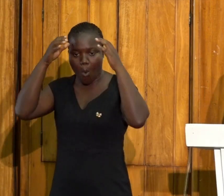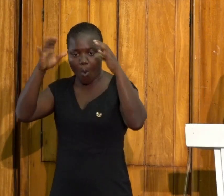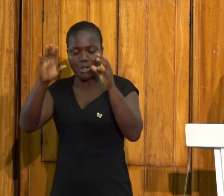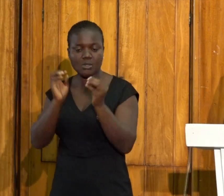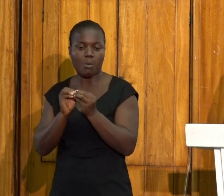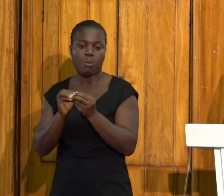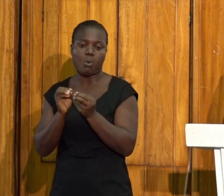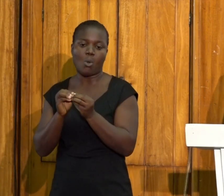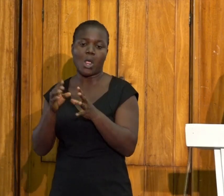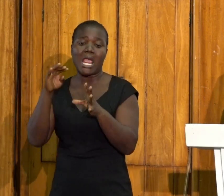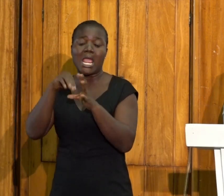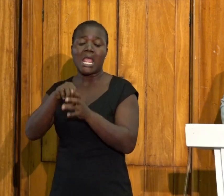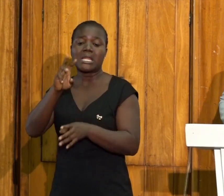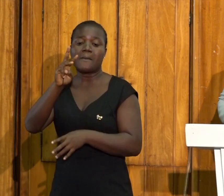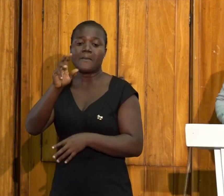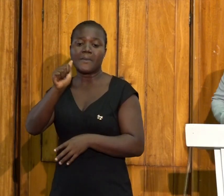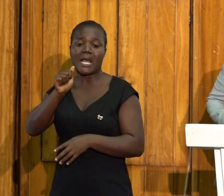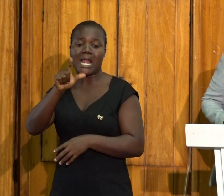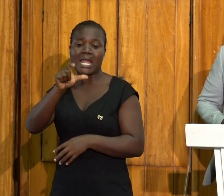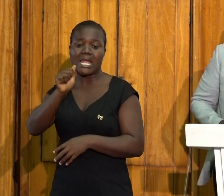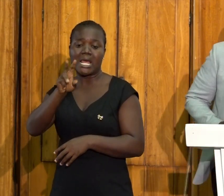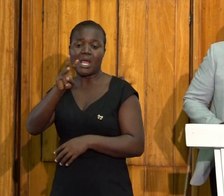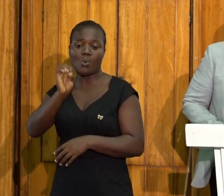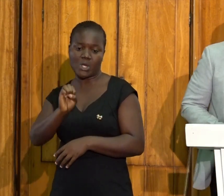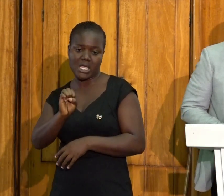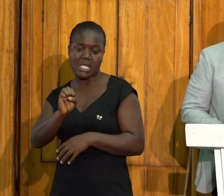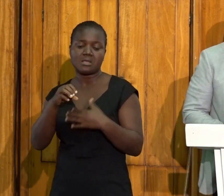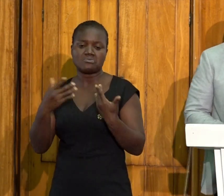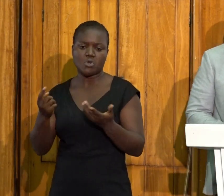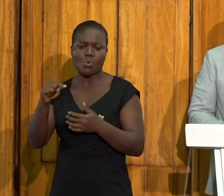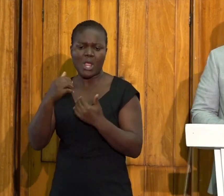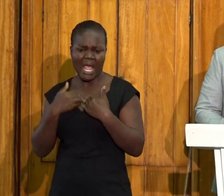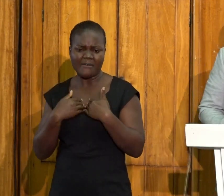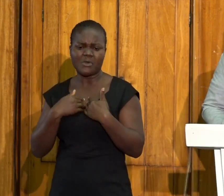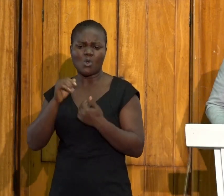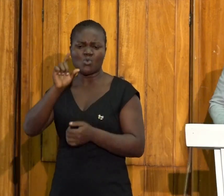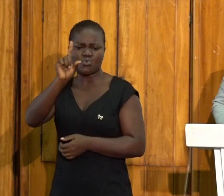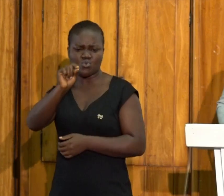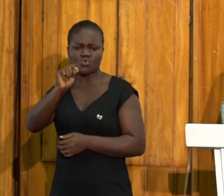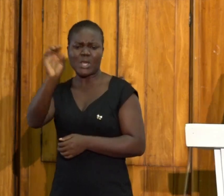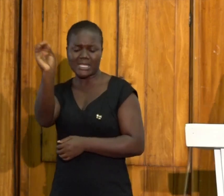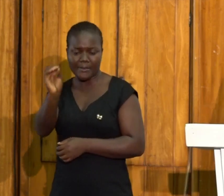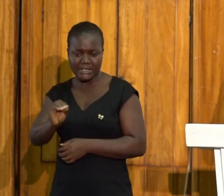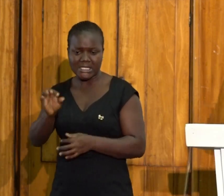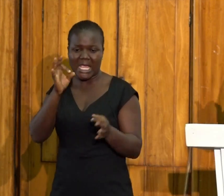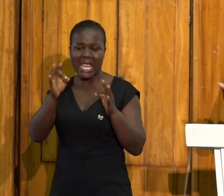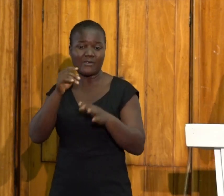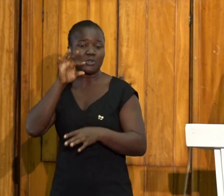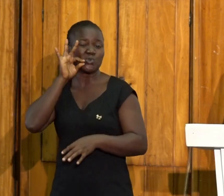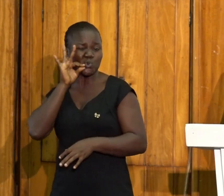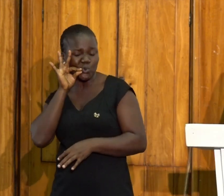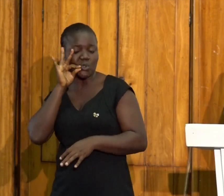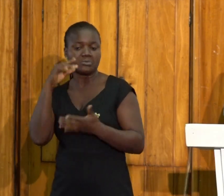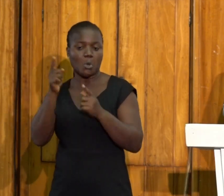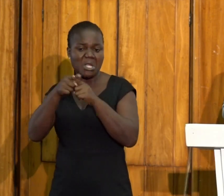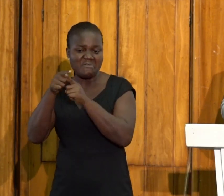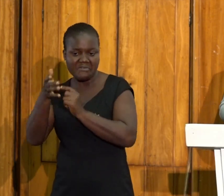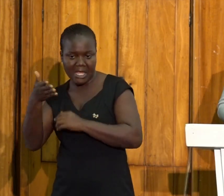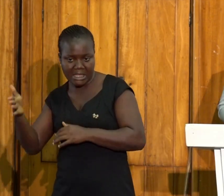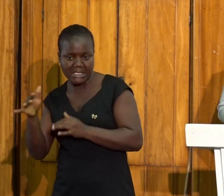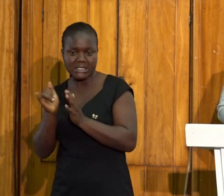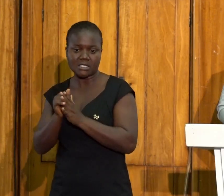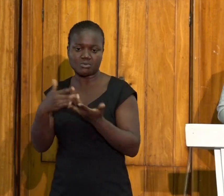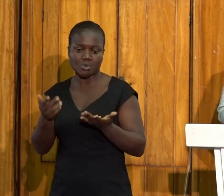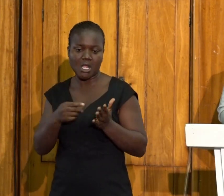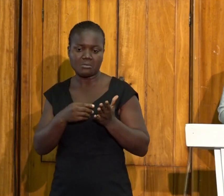Malawi, we have a higher rate of preterm birth, around 20%. If a drug that we introduce actually